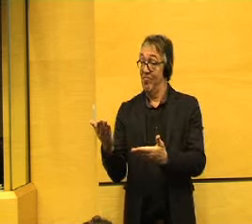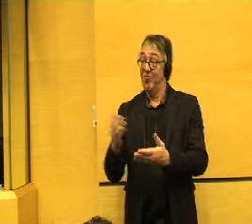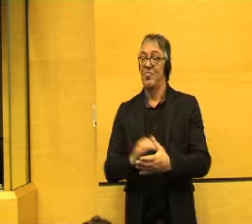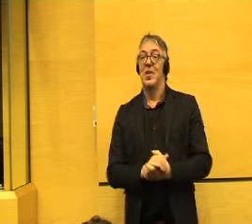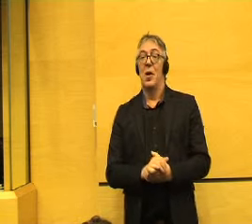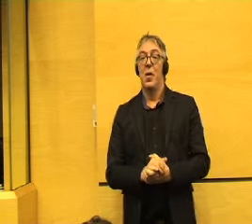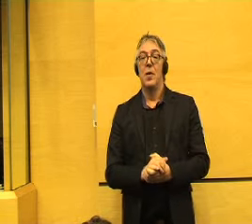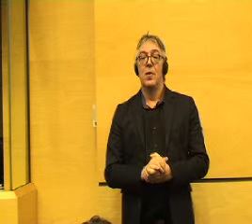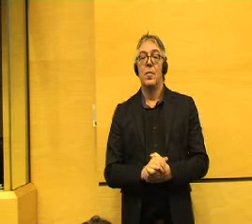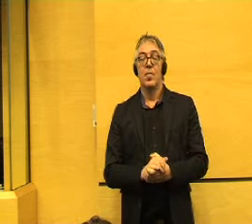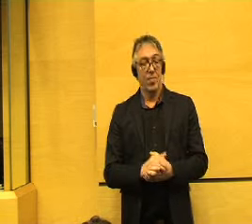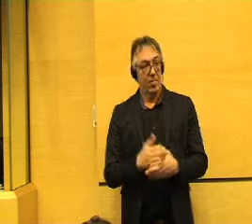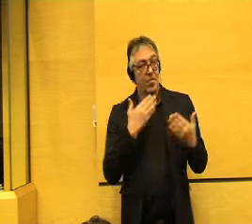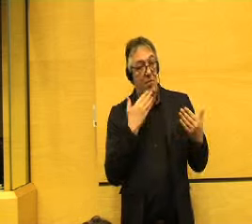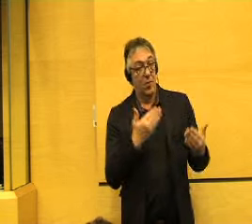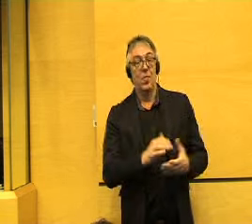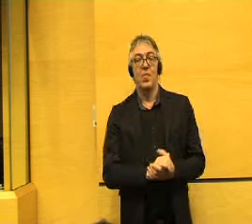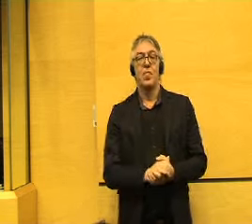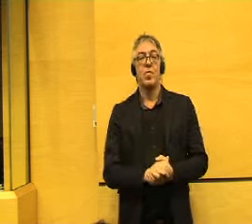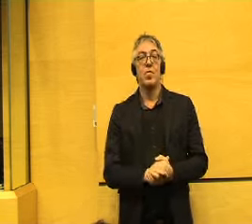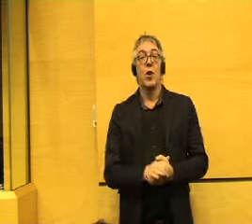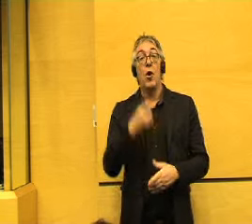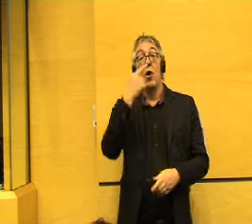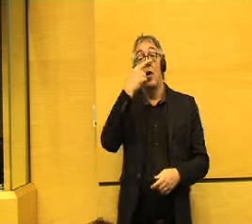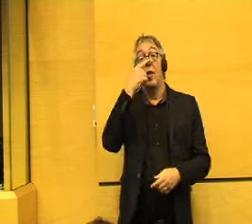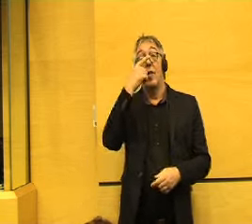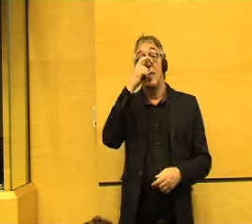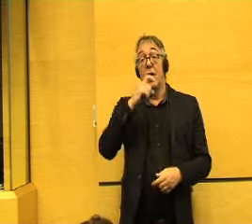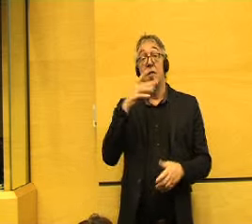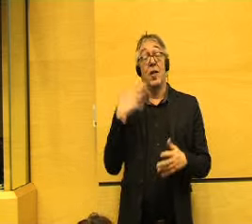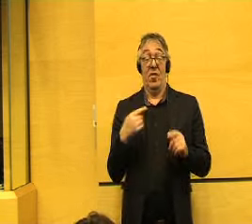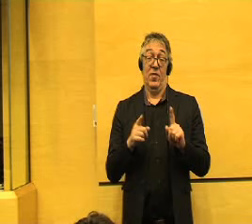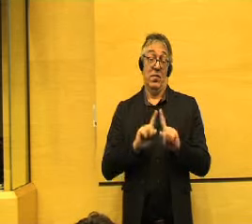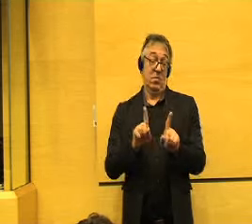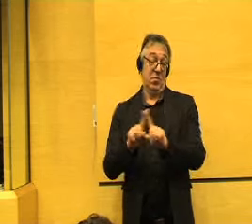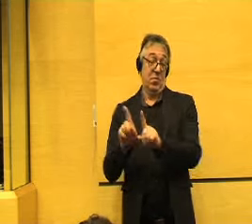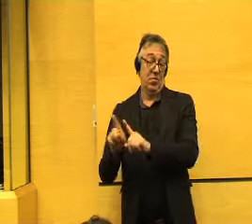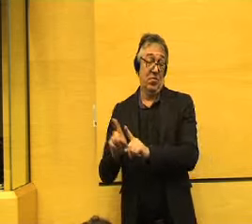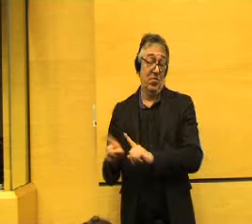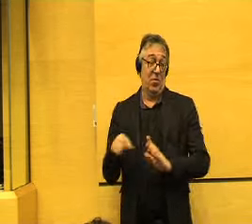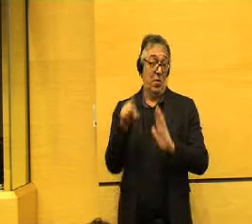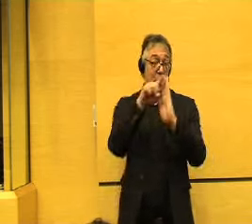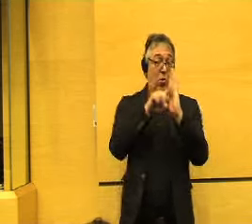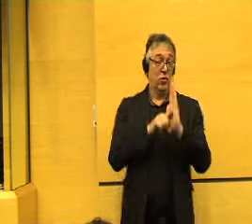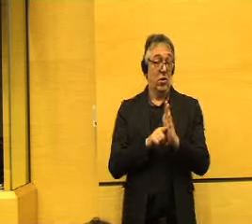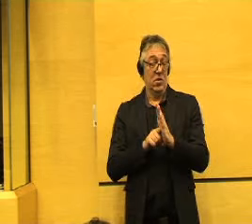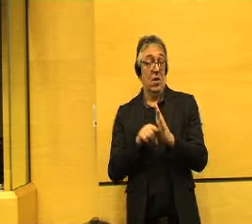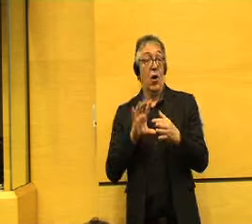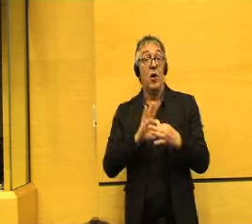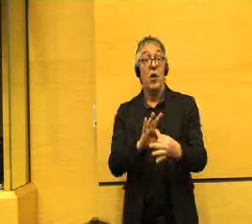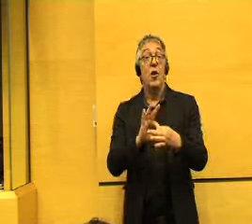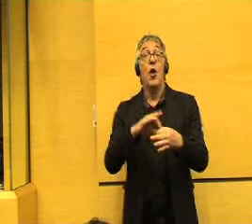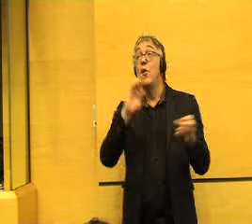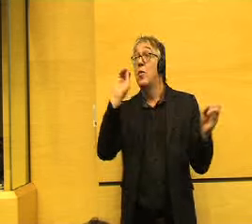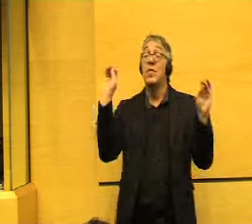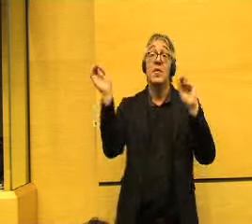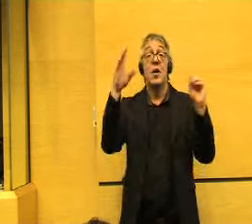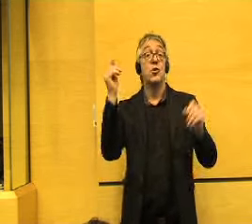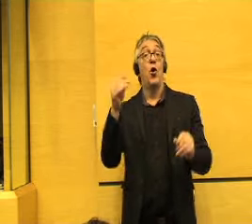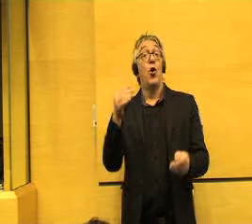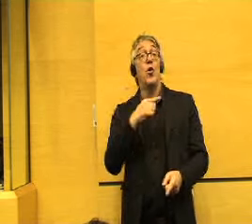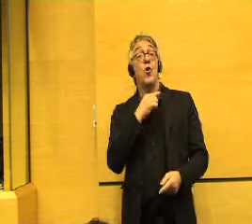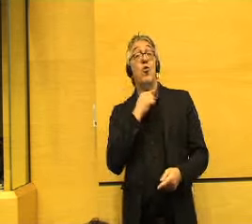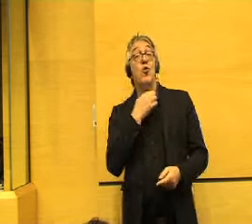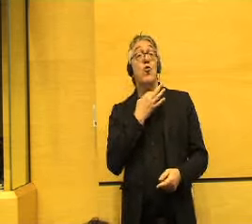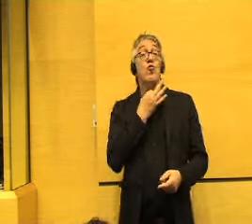Thank you. Thailand has several policies regarding the disaster risk management. The National Disaster Prevention